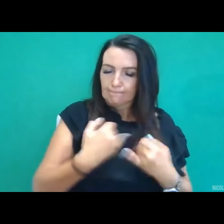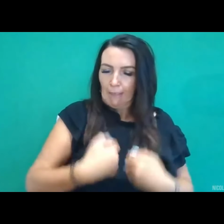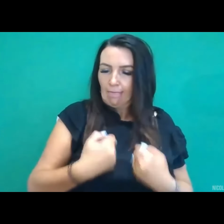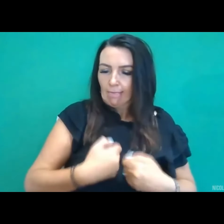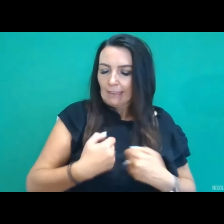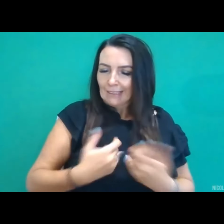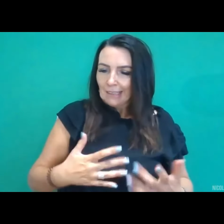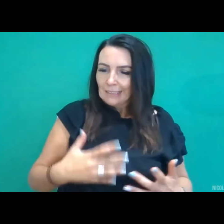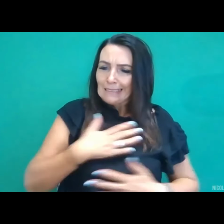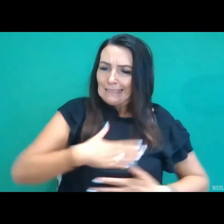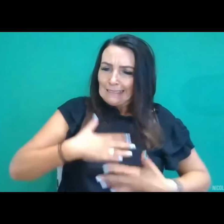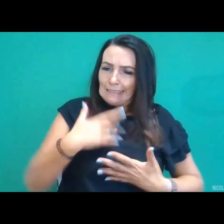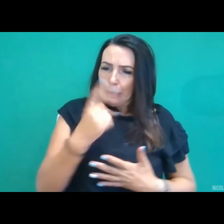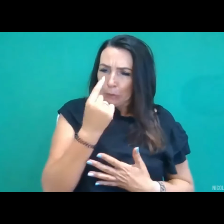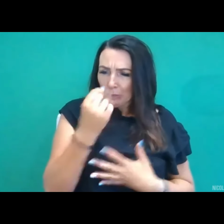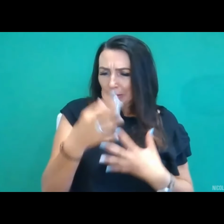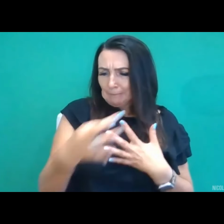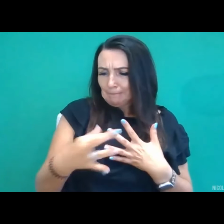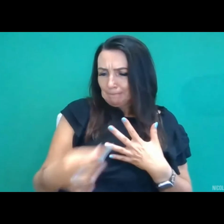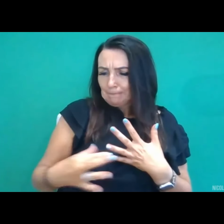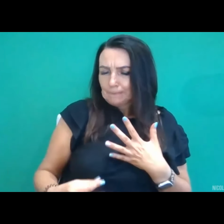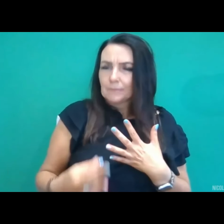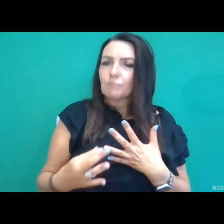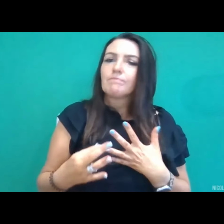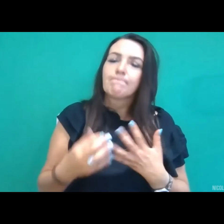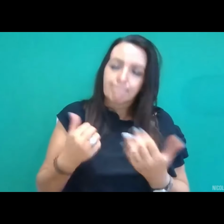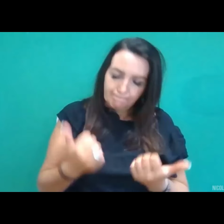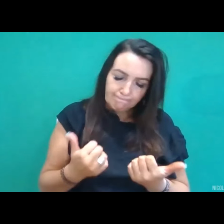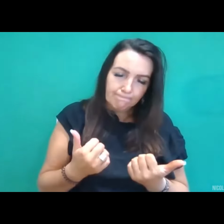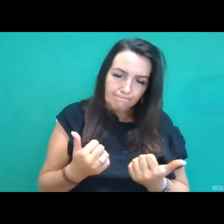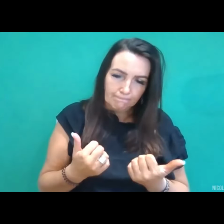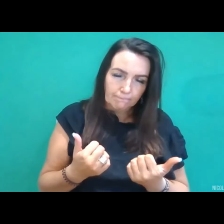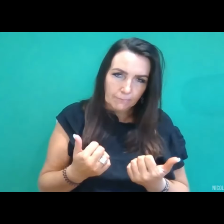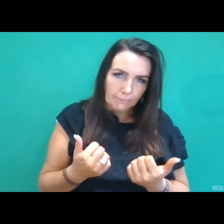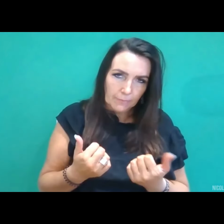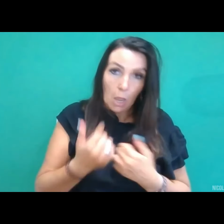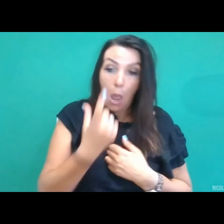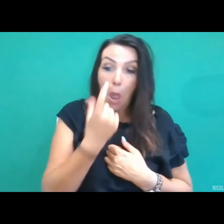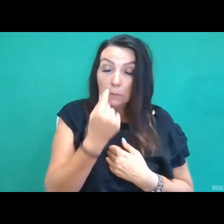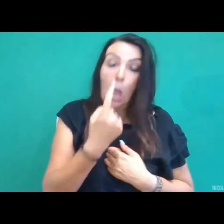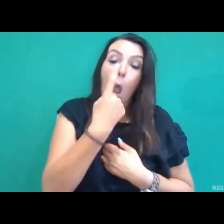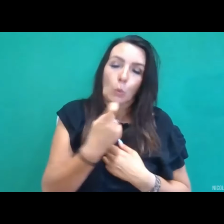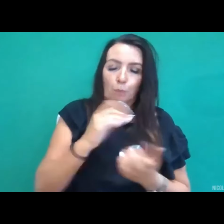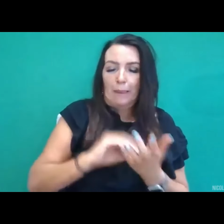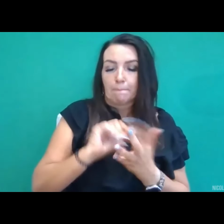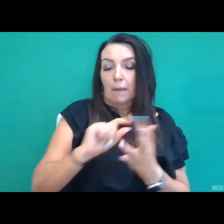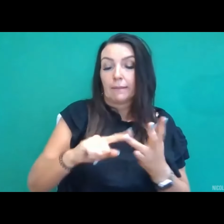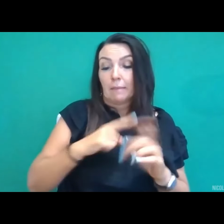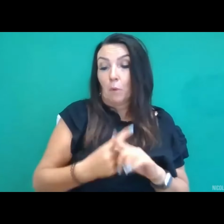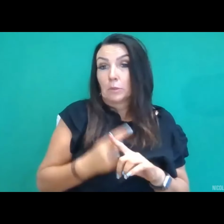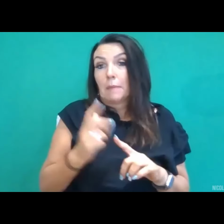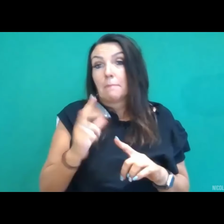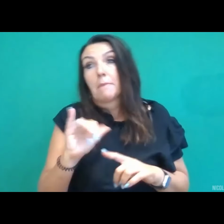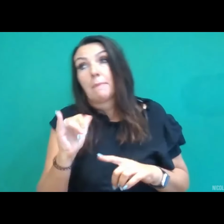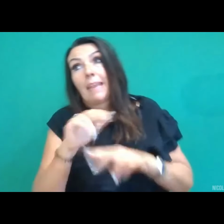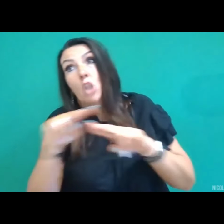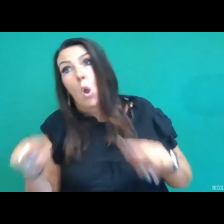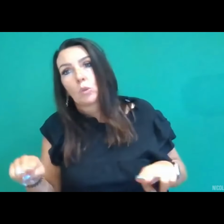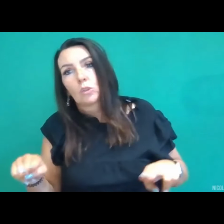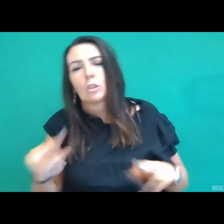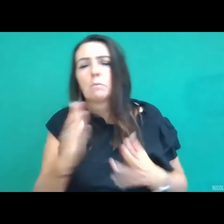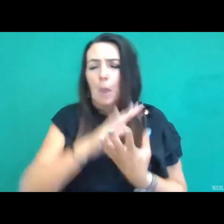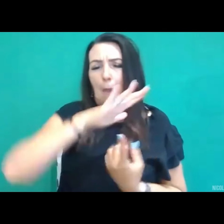got symptoms, to take that on board. This could be monkeypox. It might be something else, but like I say, it's really important